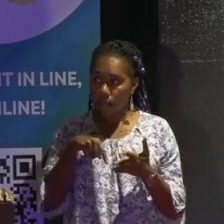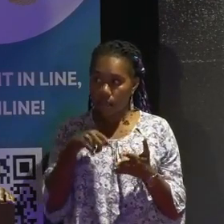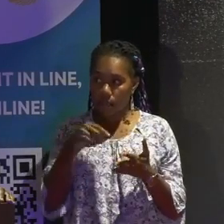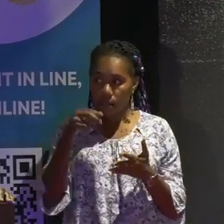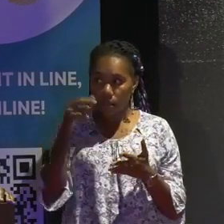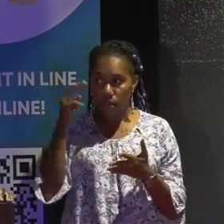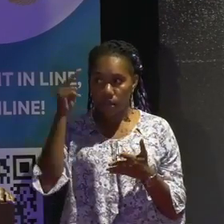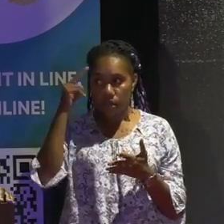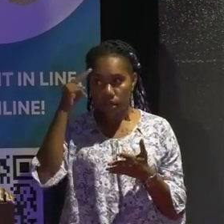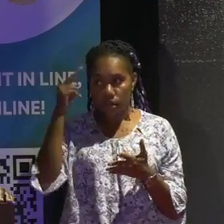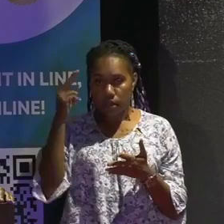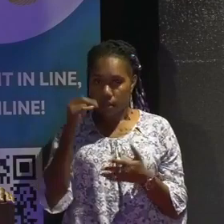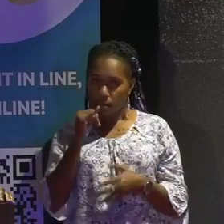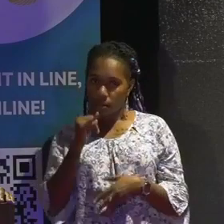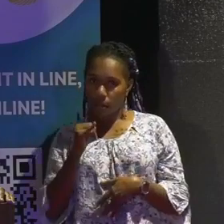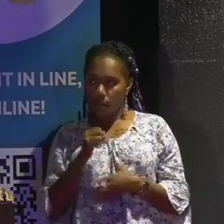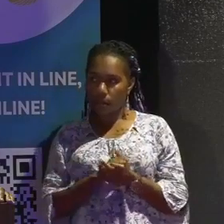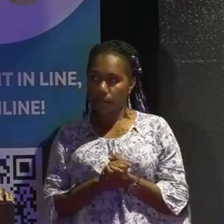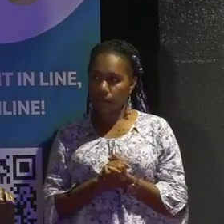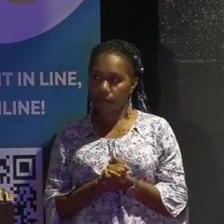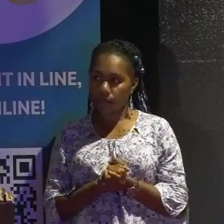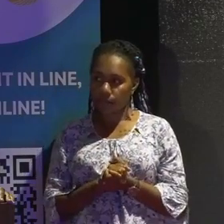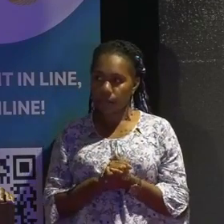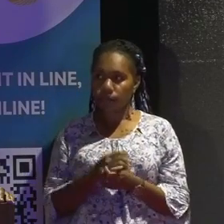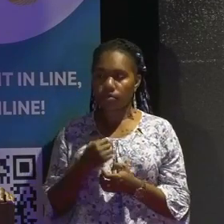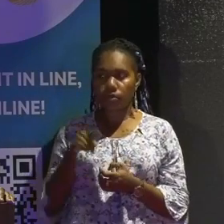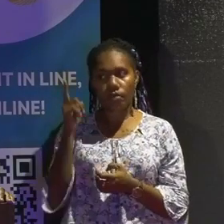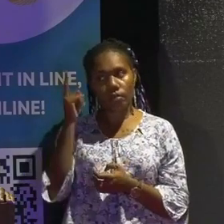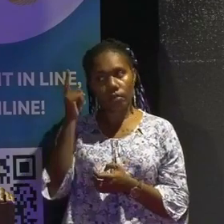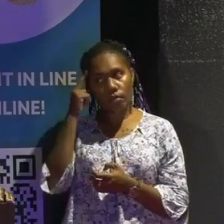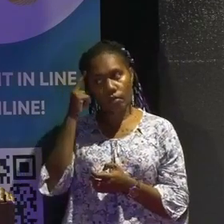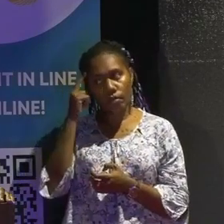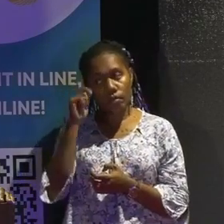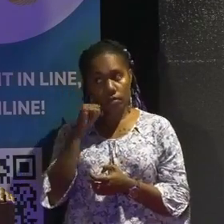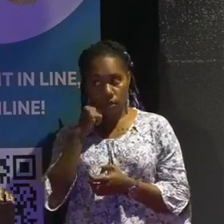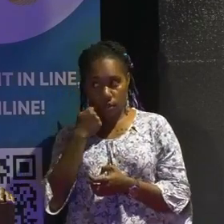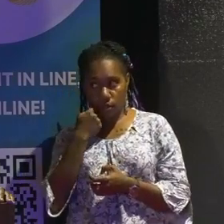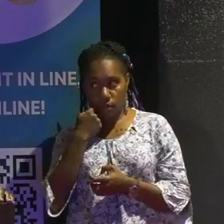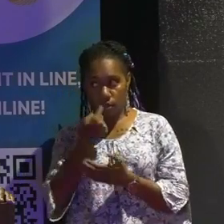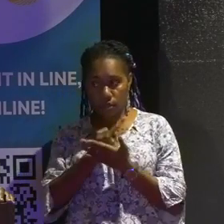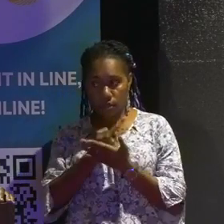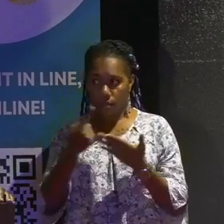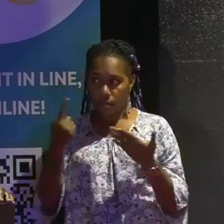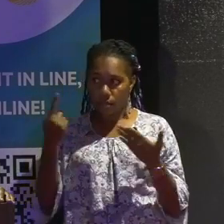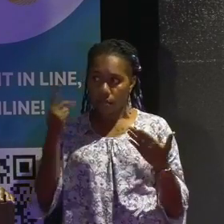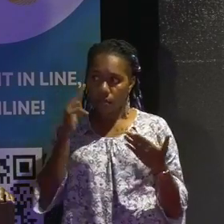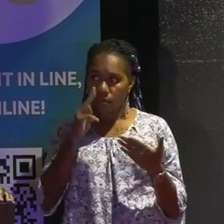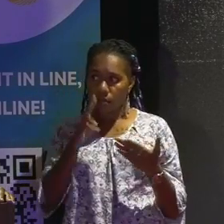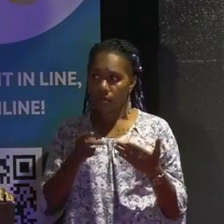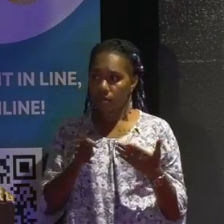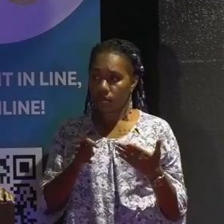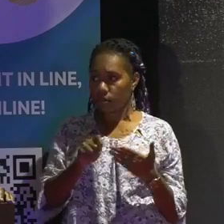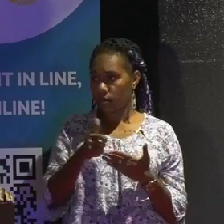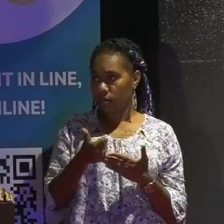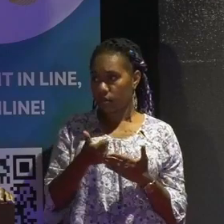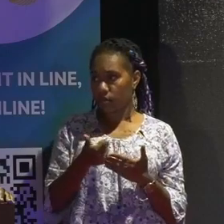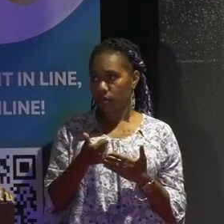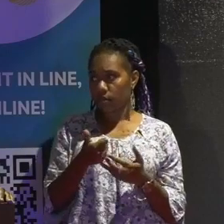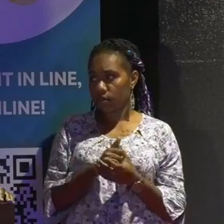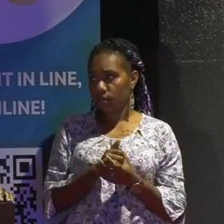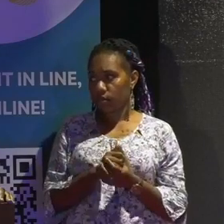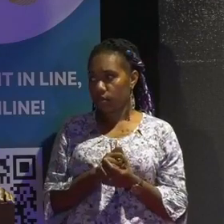bad, and I guess it will only come back to our people that are looking after these key areas to work with